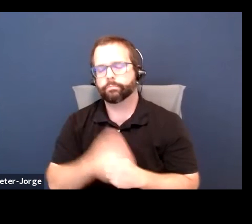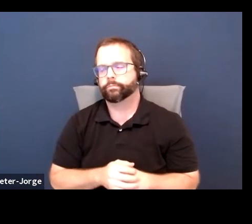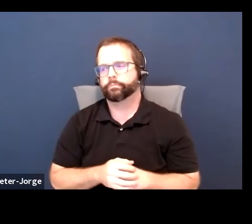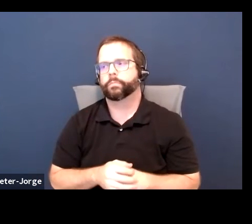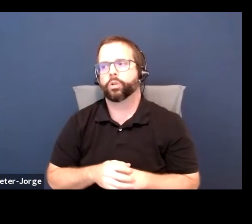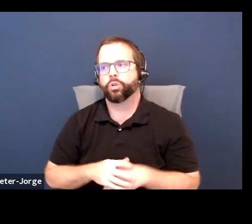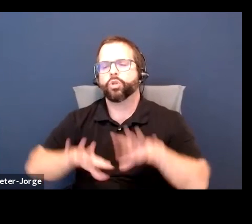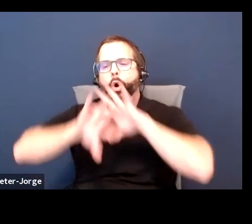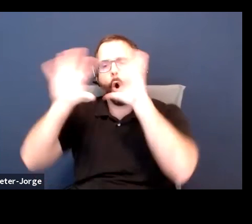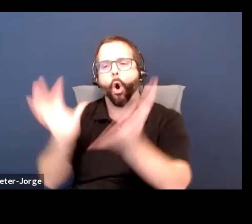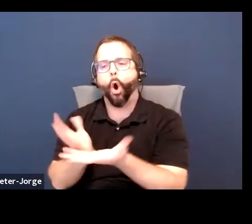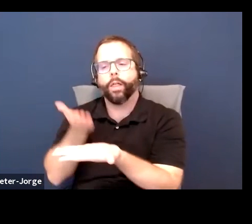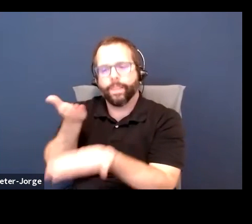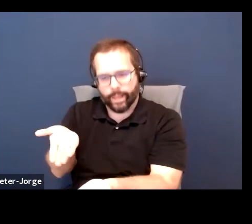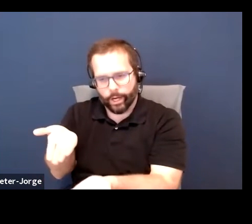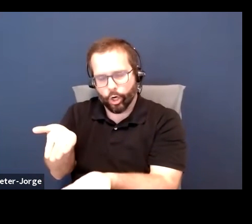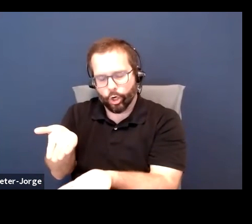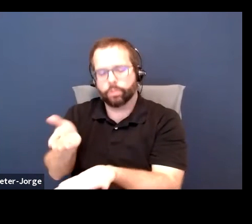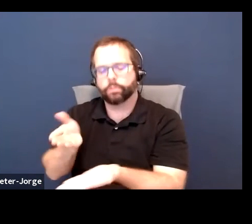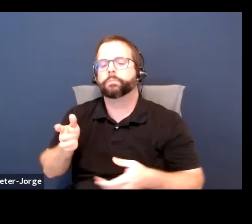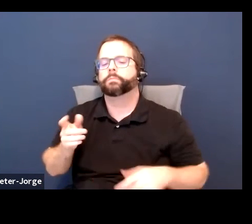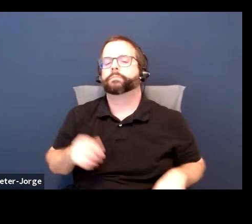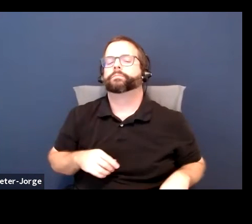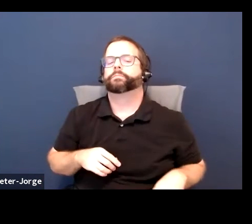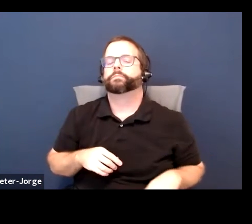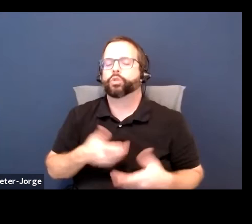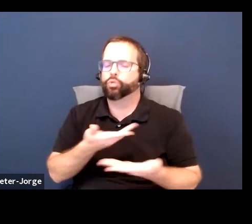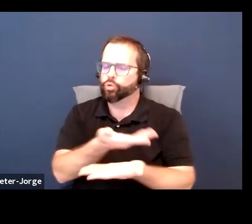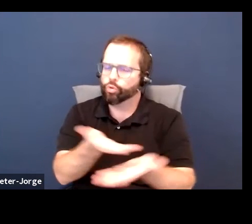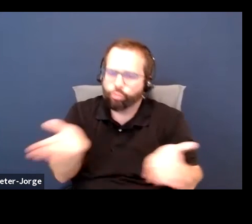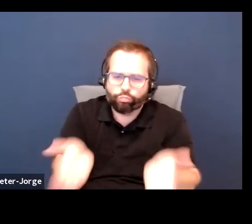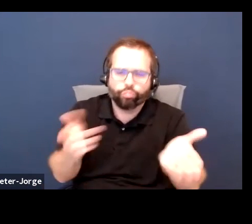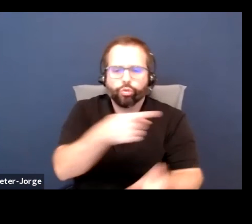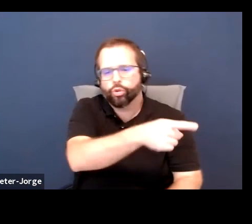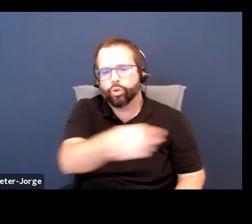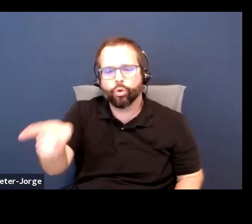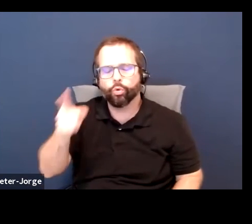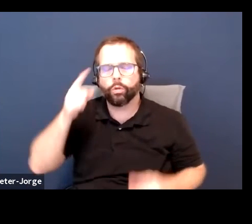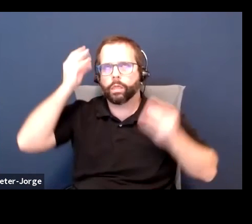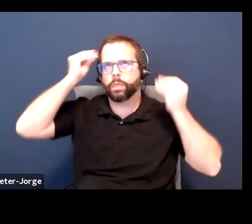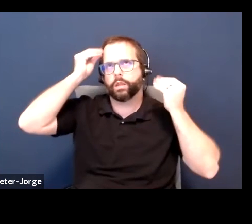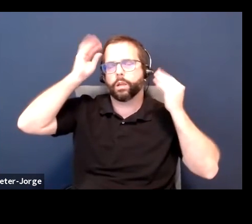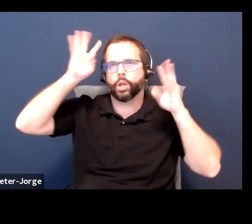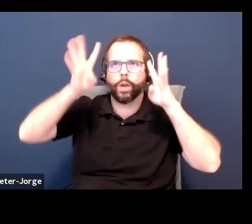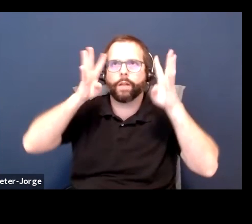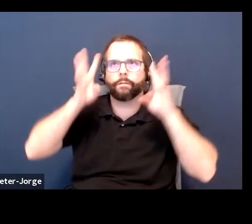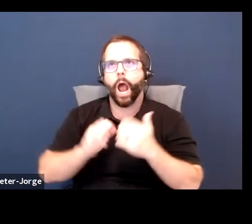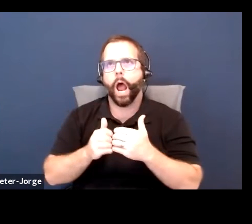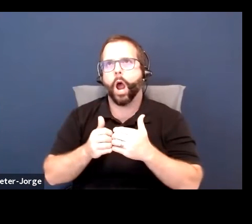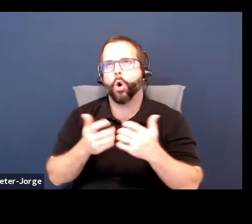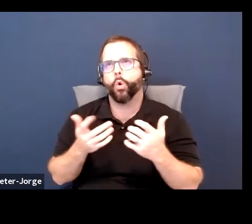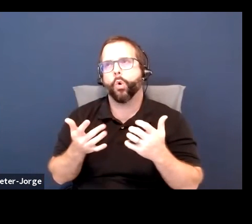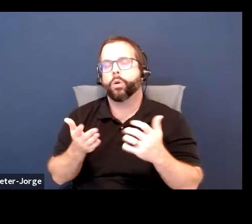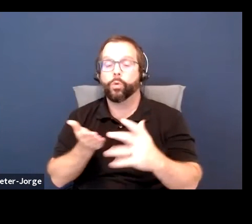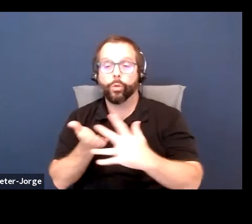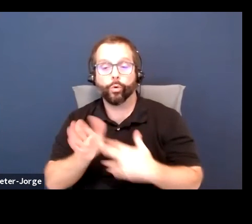create creatively on how you can provide services through your center. What about nursing